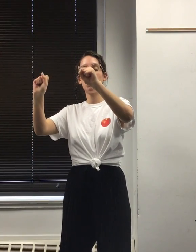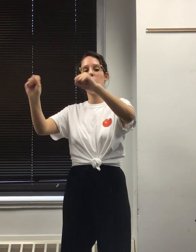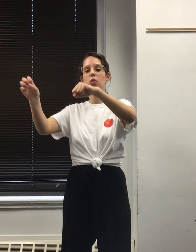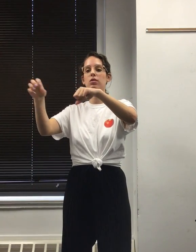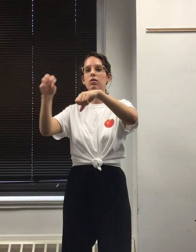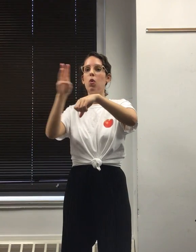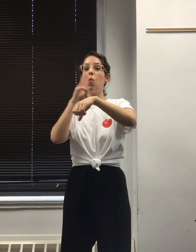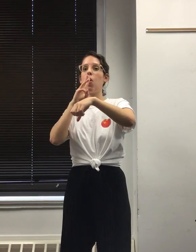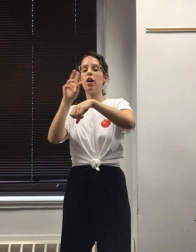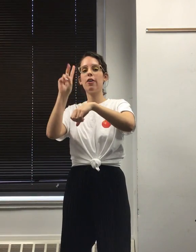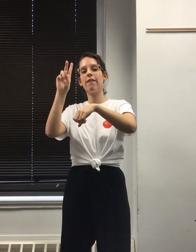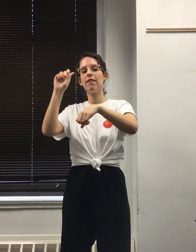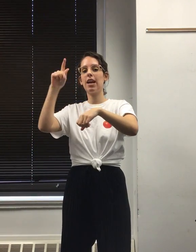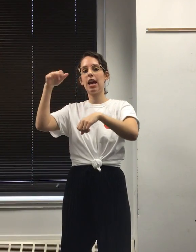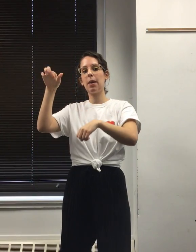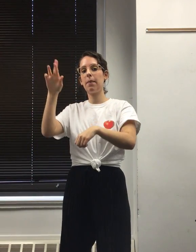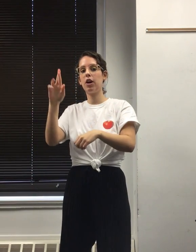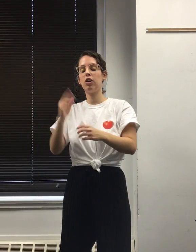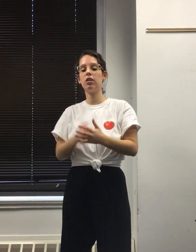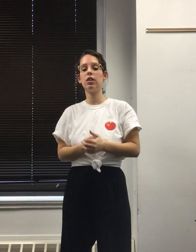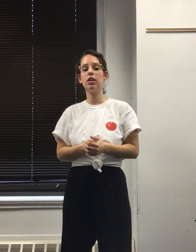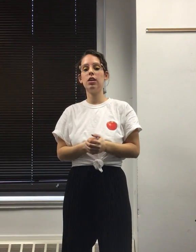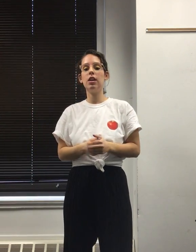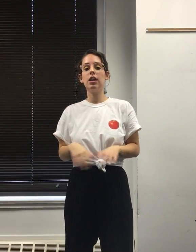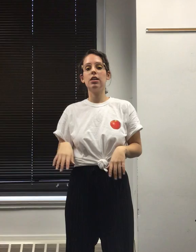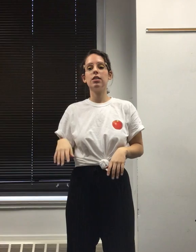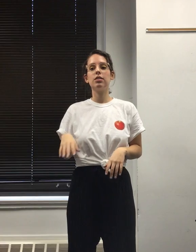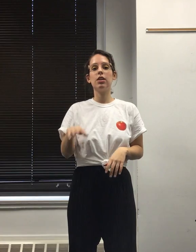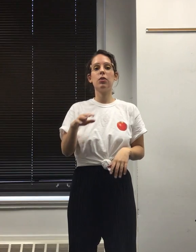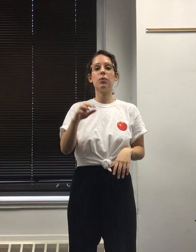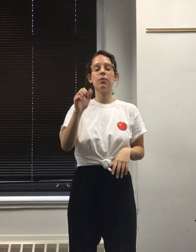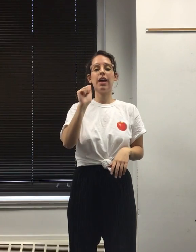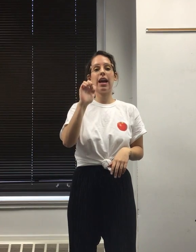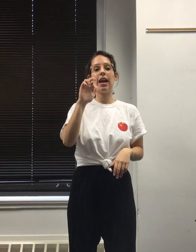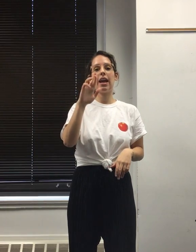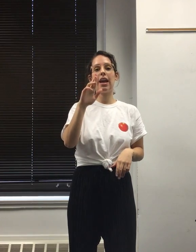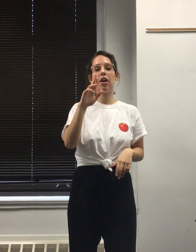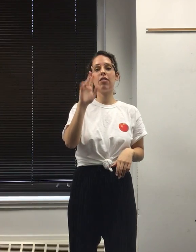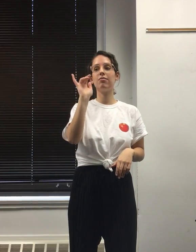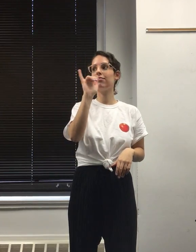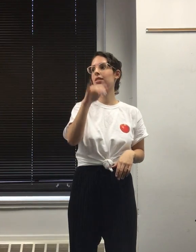vapor than air that is 50 degrees. Done.